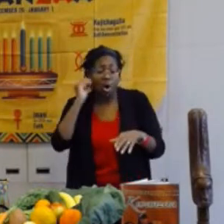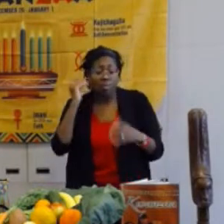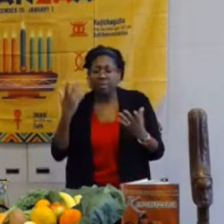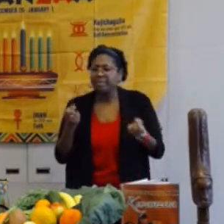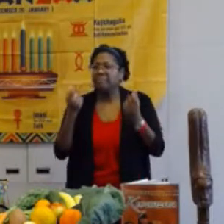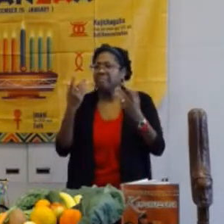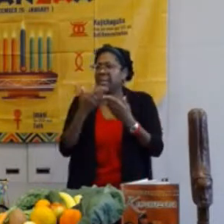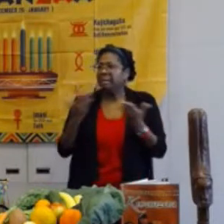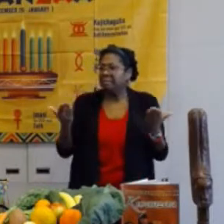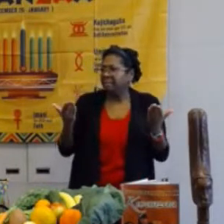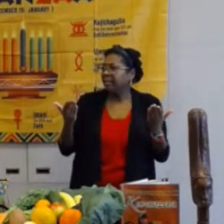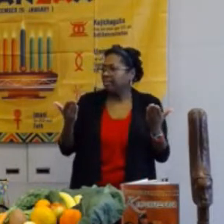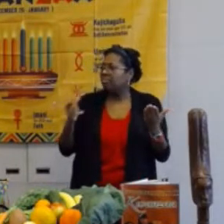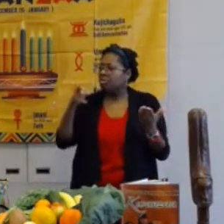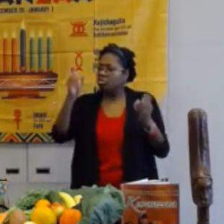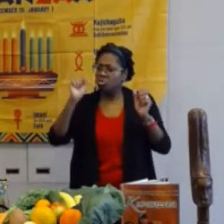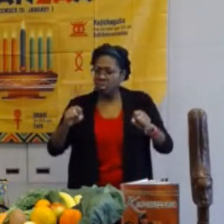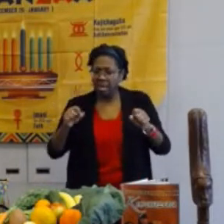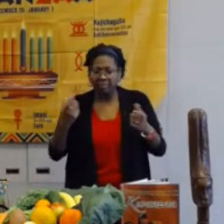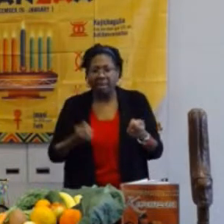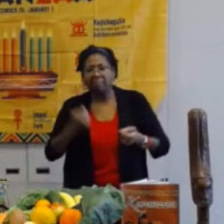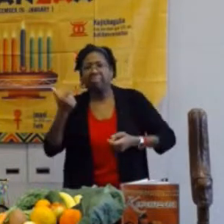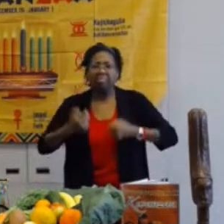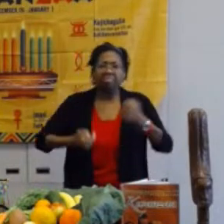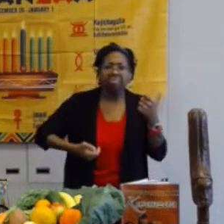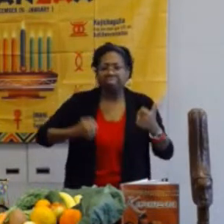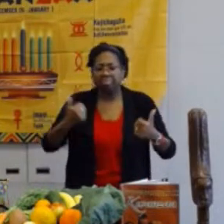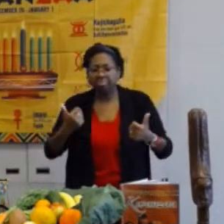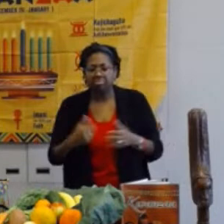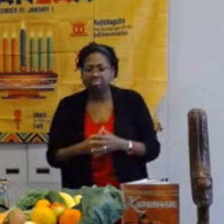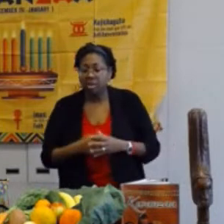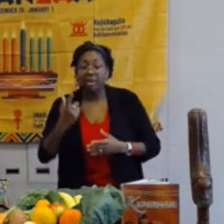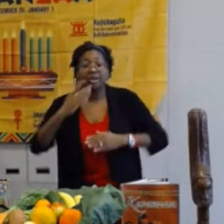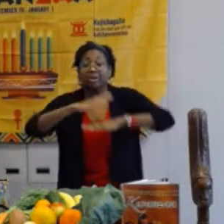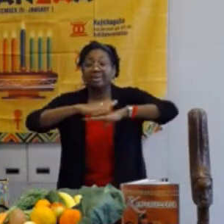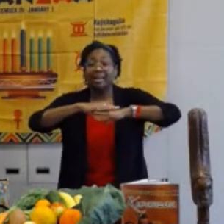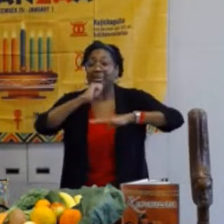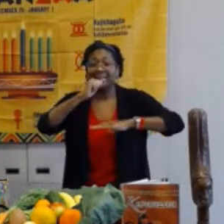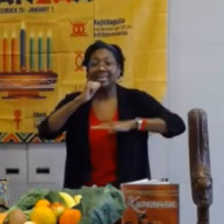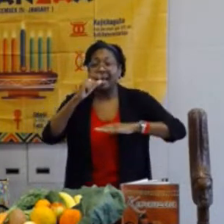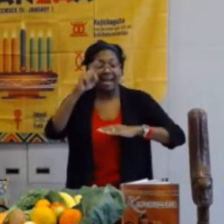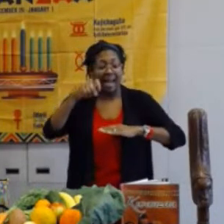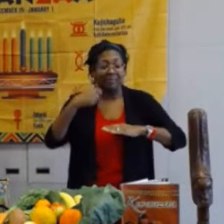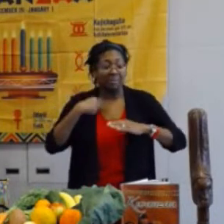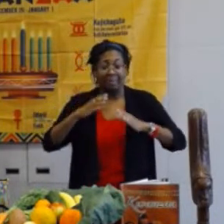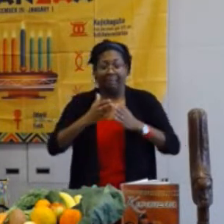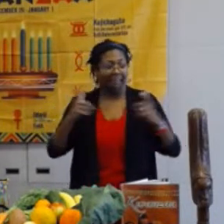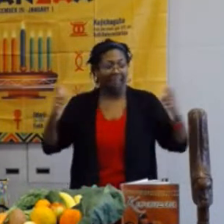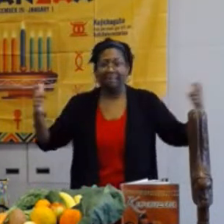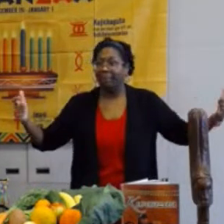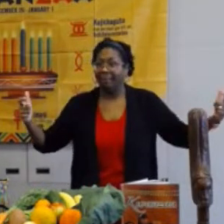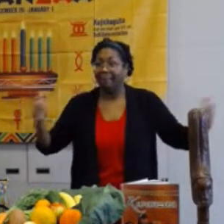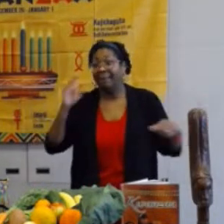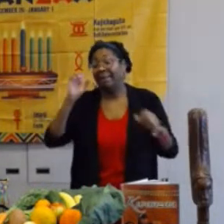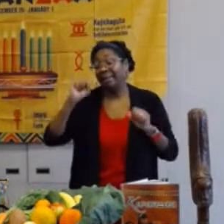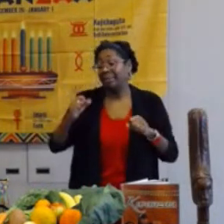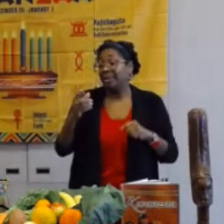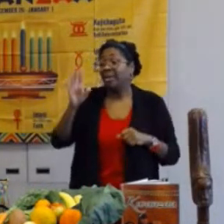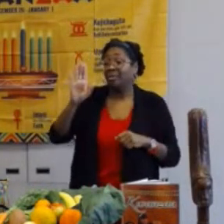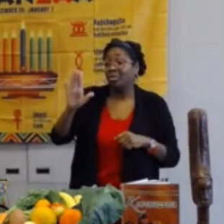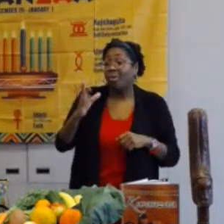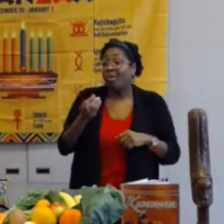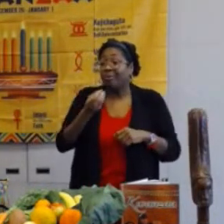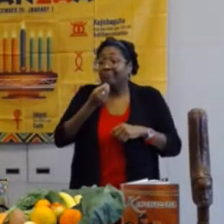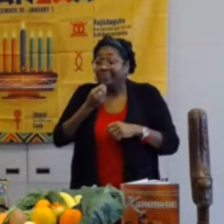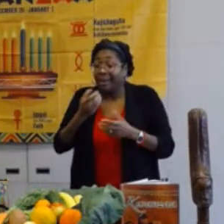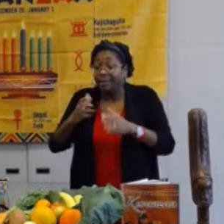of things that you can eliminate. One, your table does not have to be this large. It could be your dining room table, or